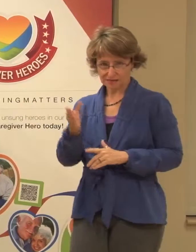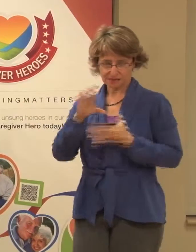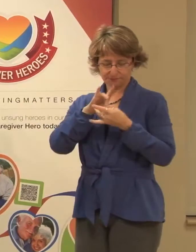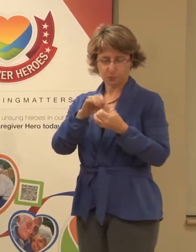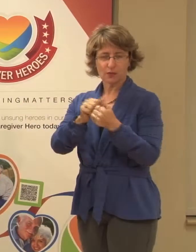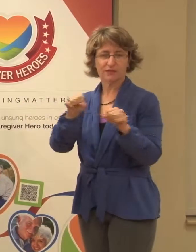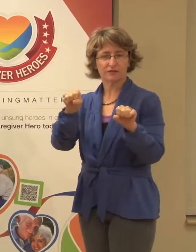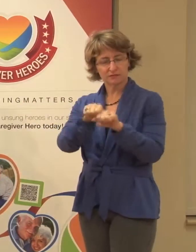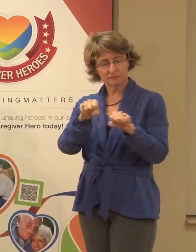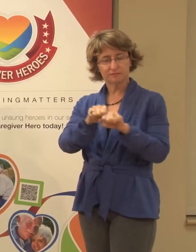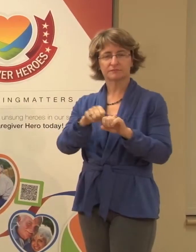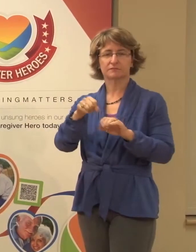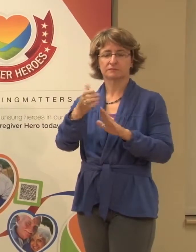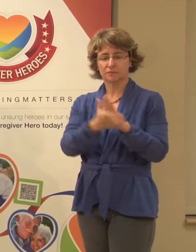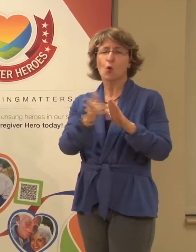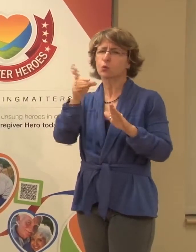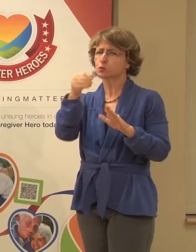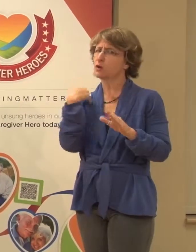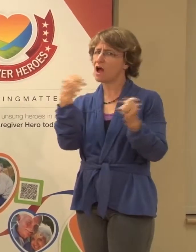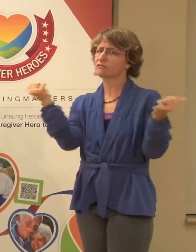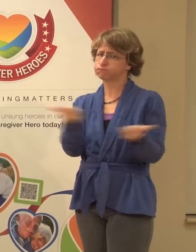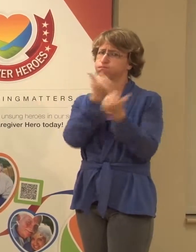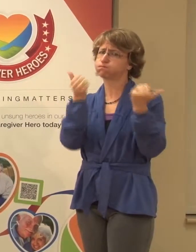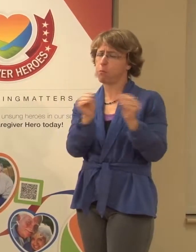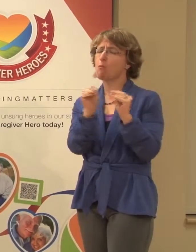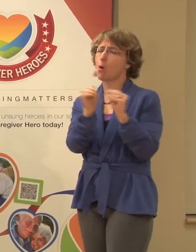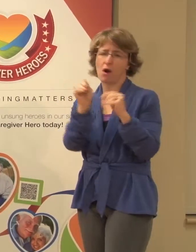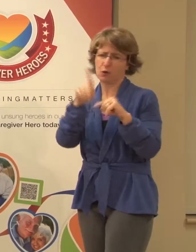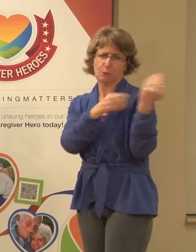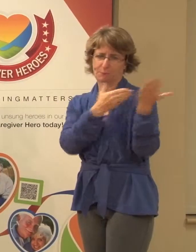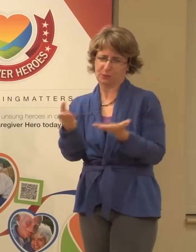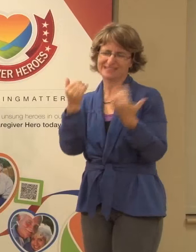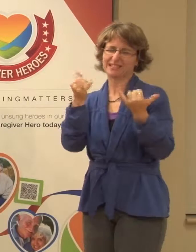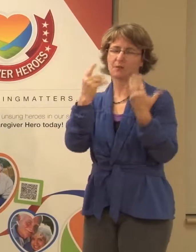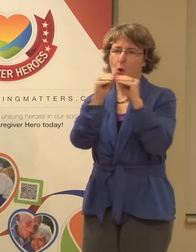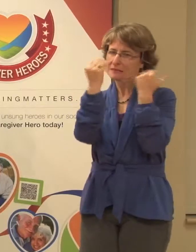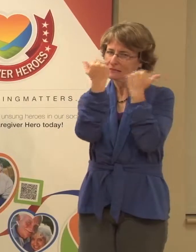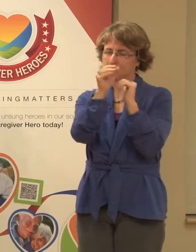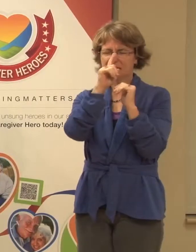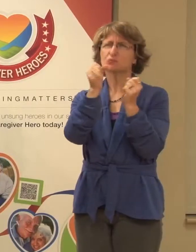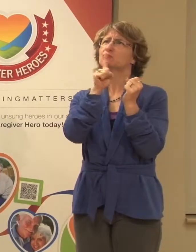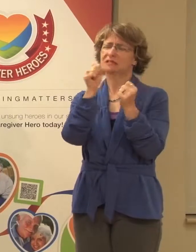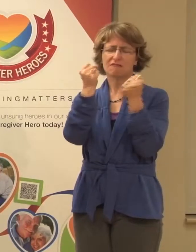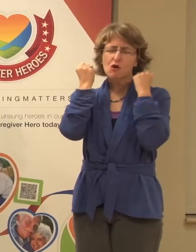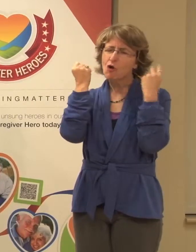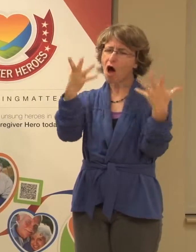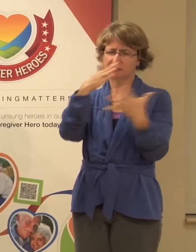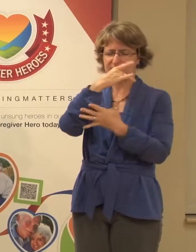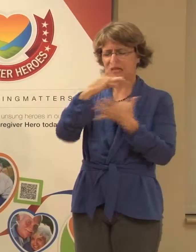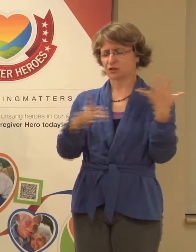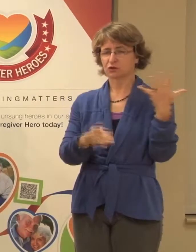footwear. We do have much more footwear, which I couldn't bring today because it is quite a large selection that we